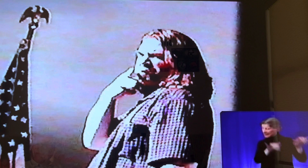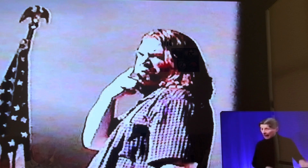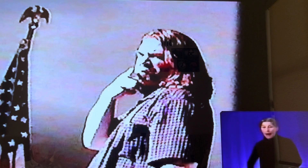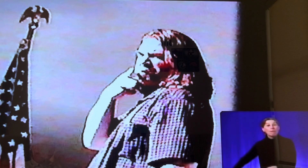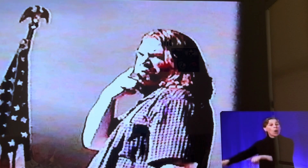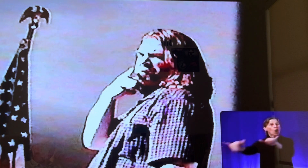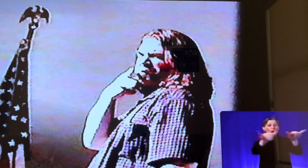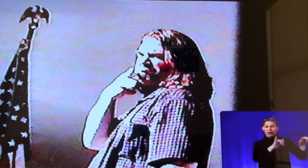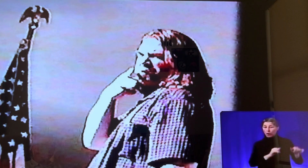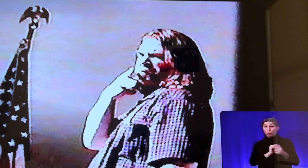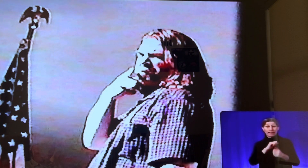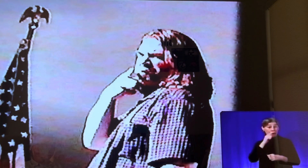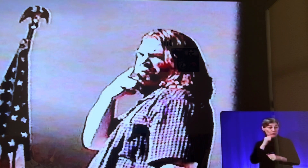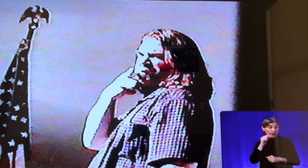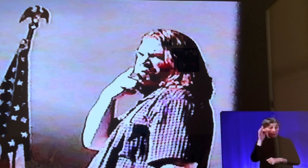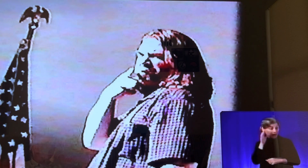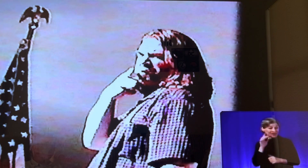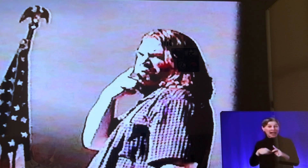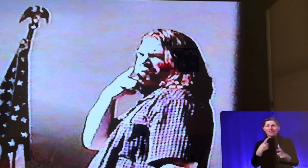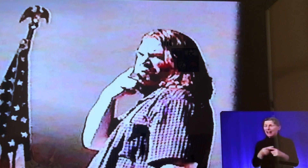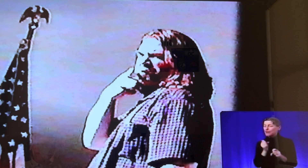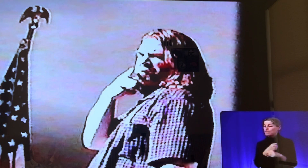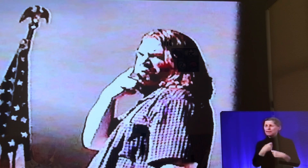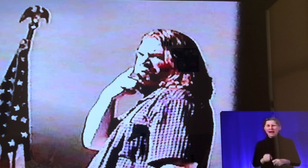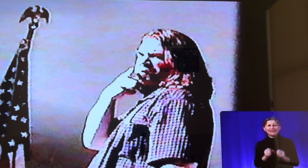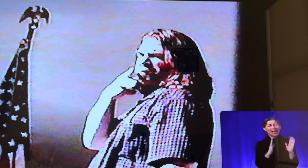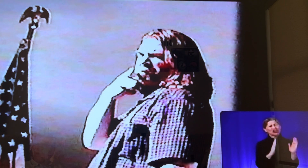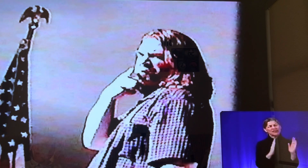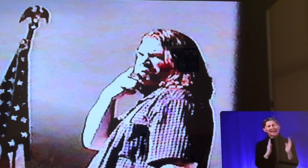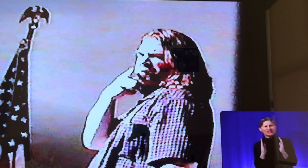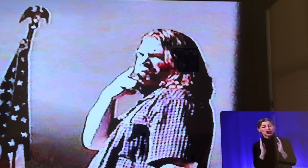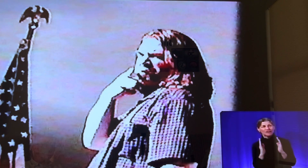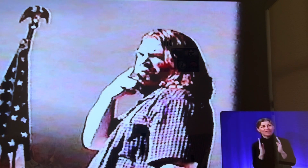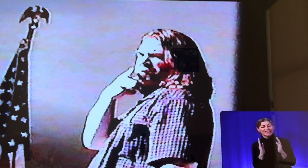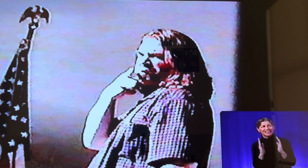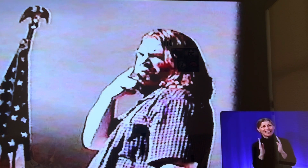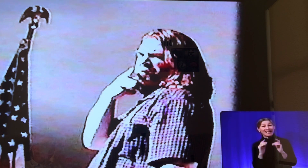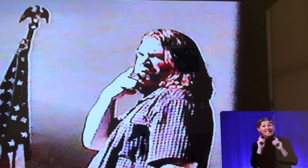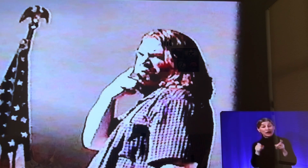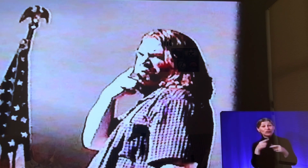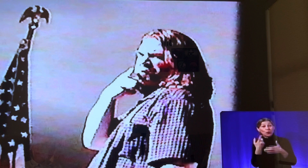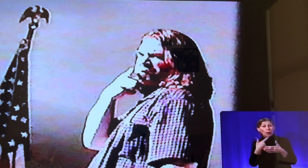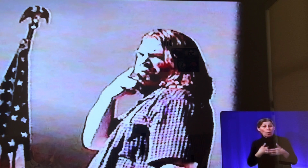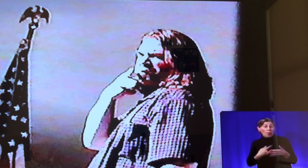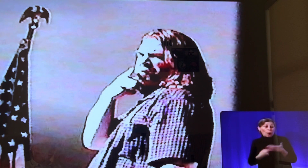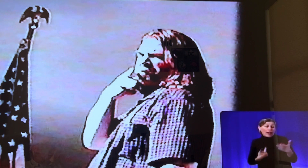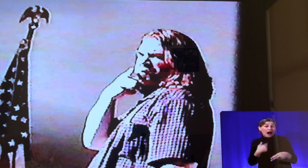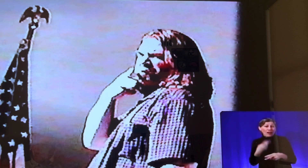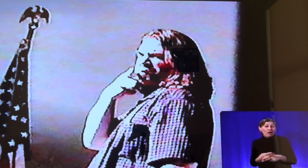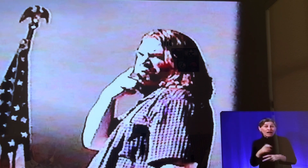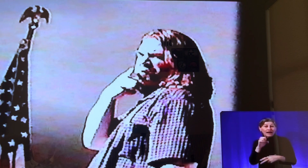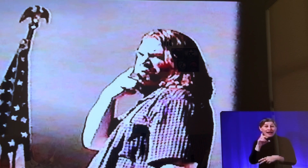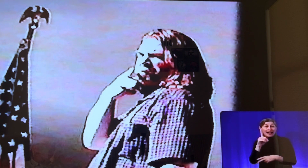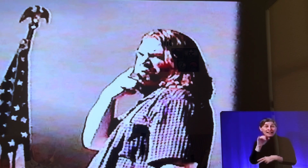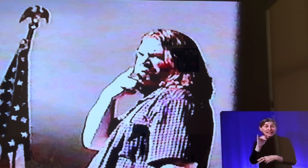hearing parents, and then he makes a very slight shift and gives you what I call an editorial comment. He